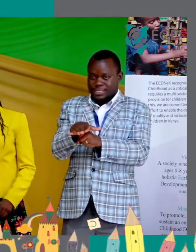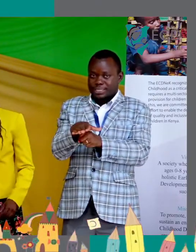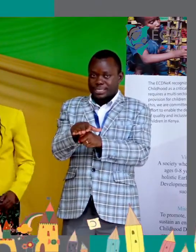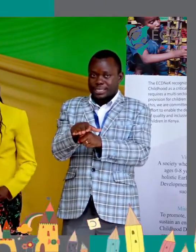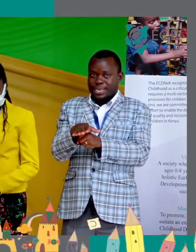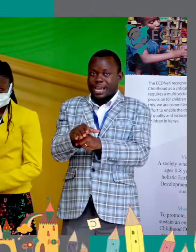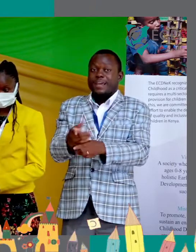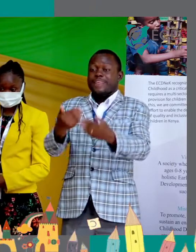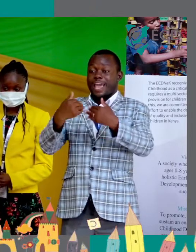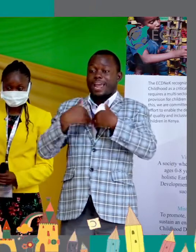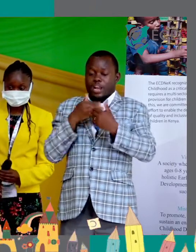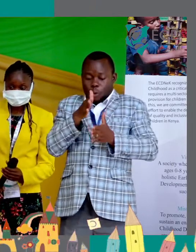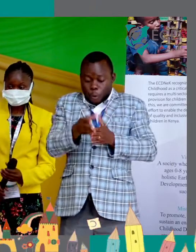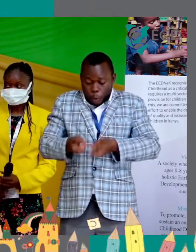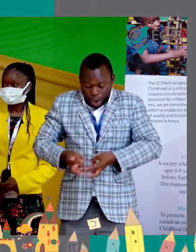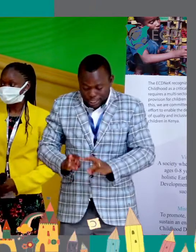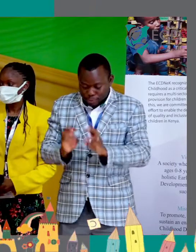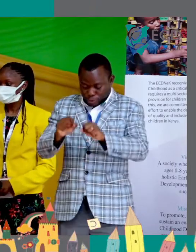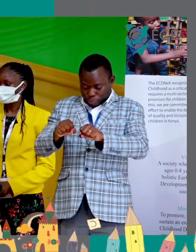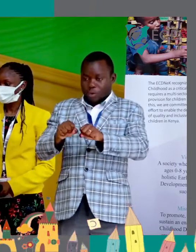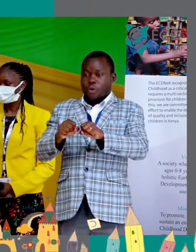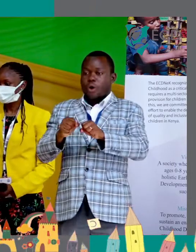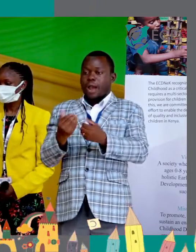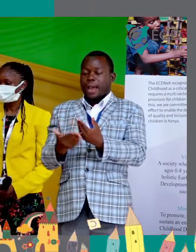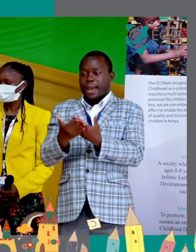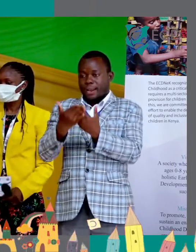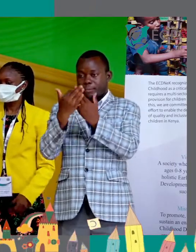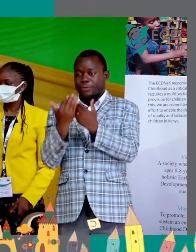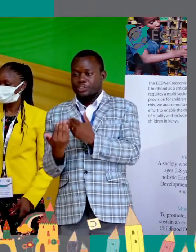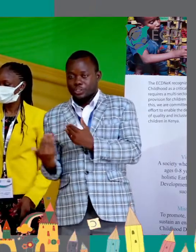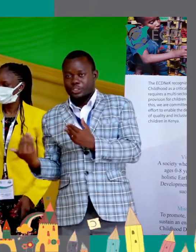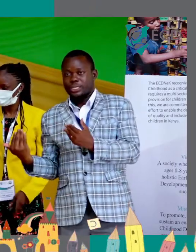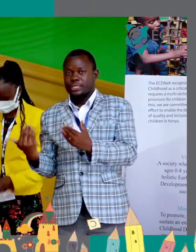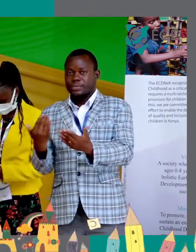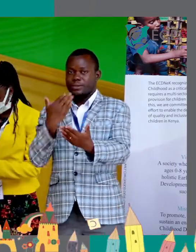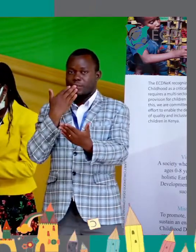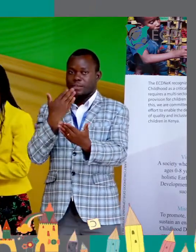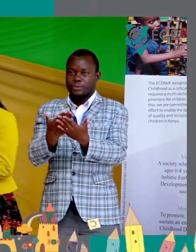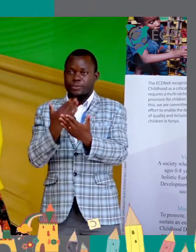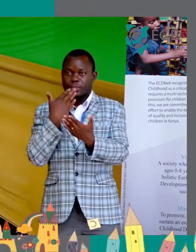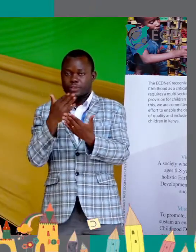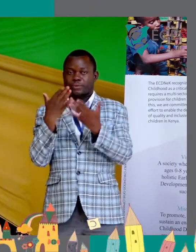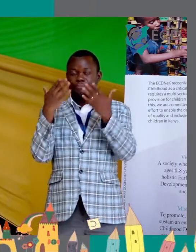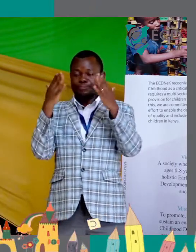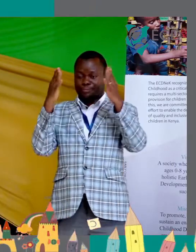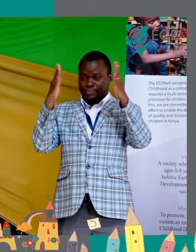to help children thrive amidst all these challenges. Thank you so much.